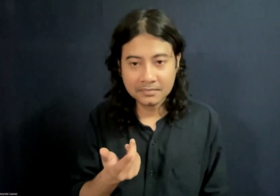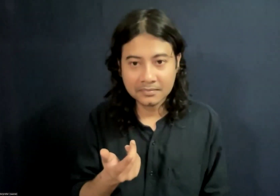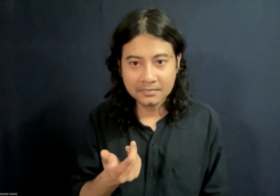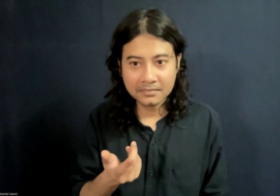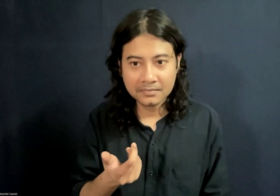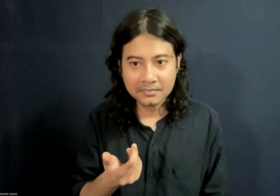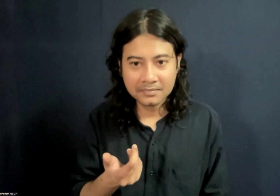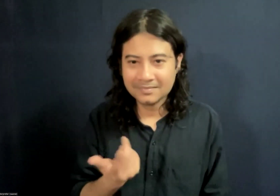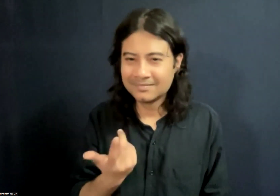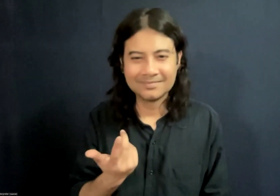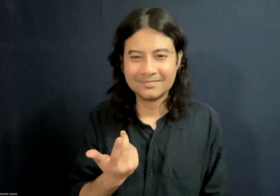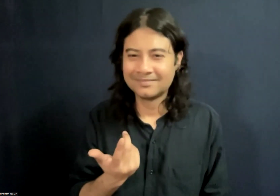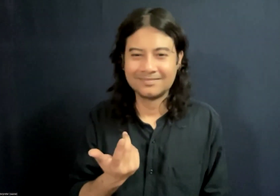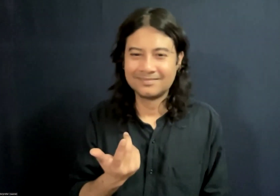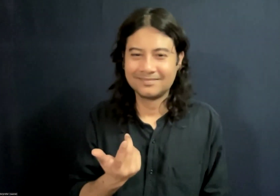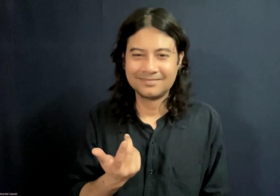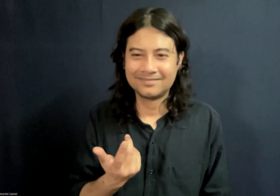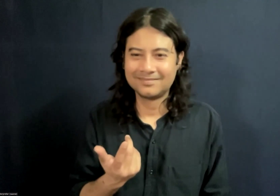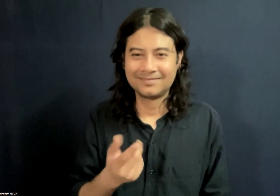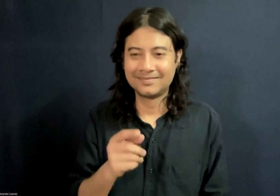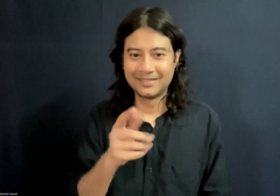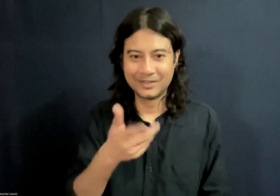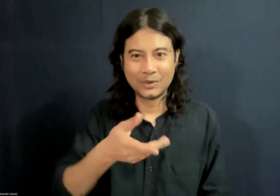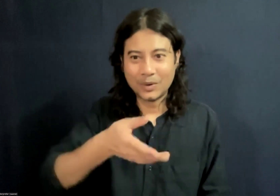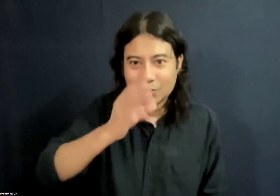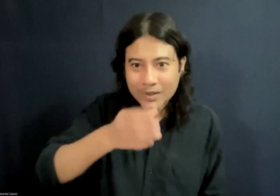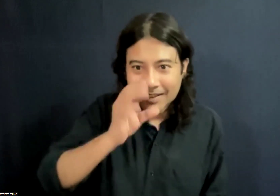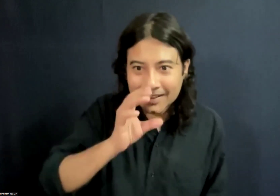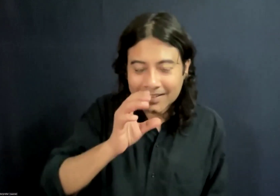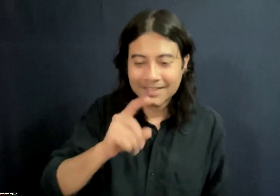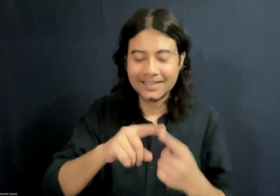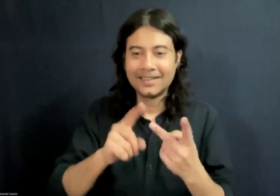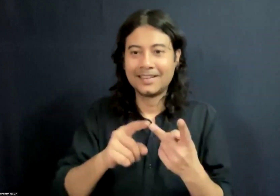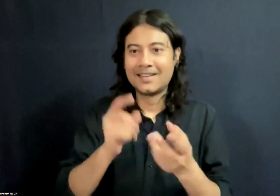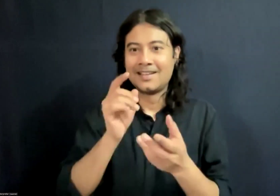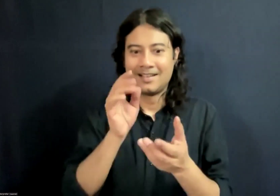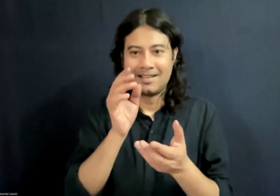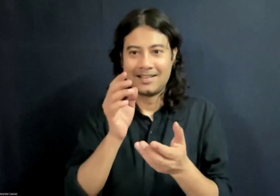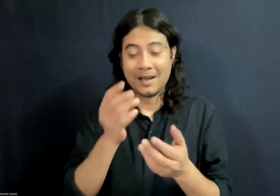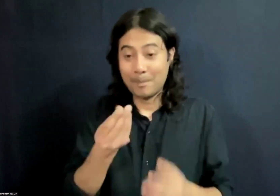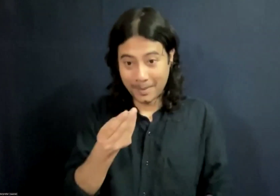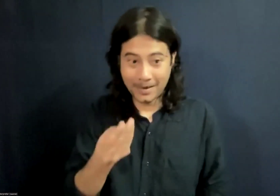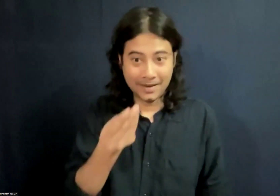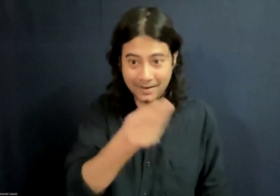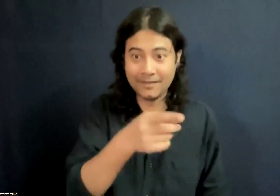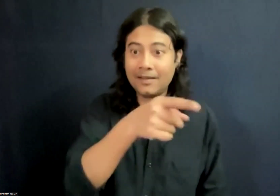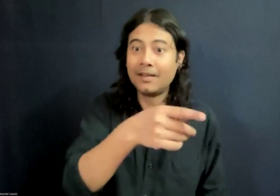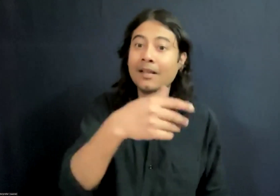it is not at all. Drinking and gambling, if you're giving charity for that, then that is